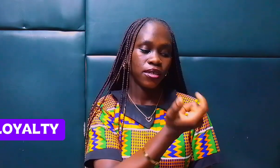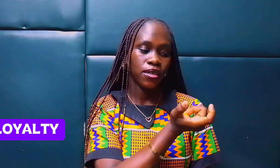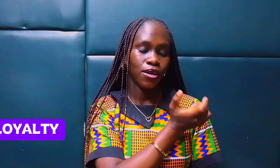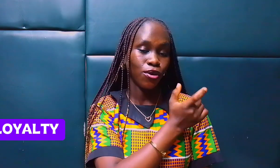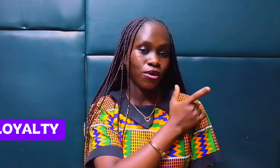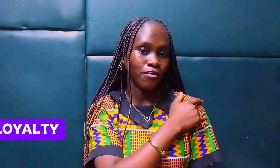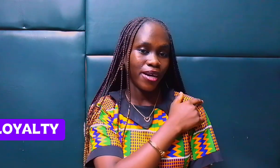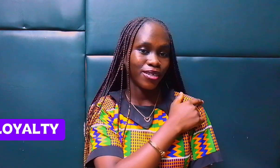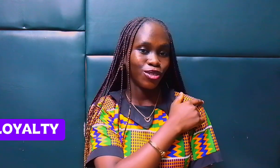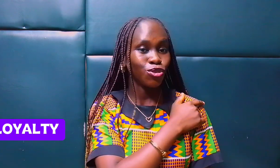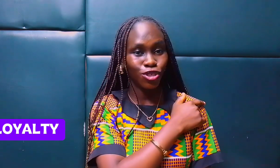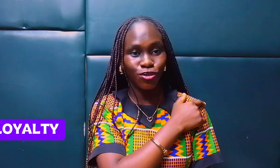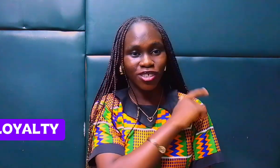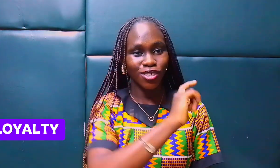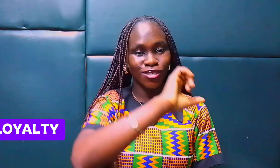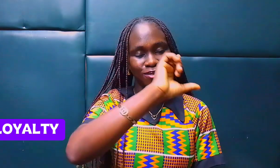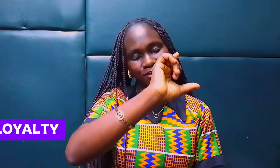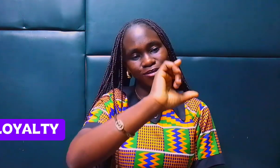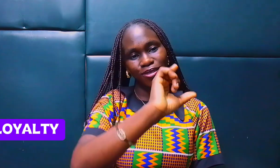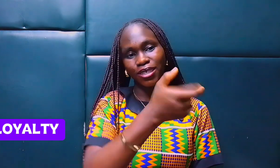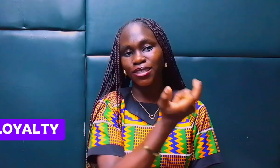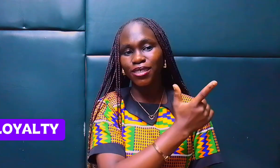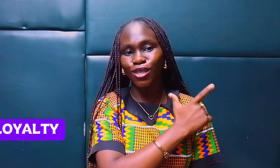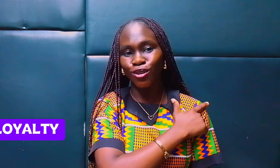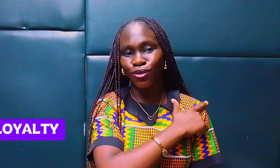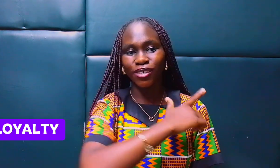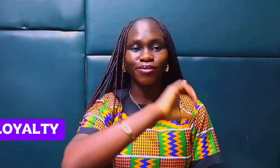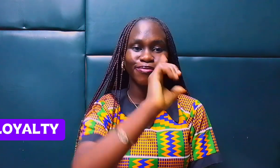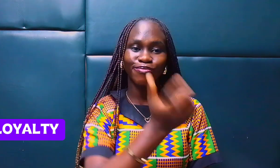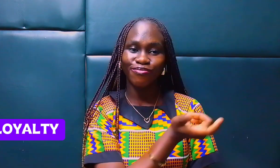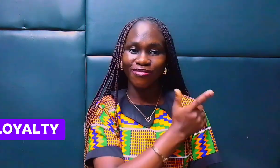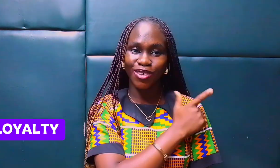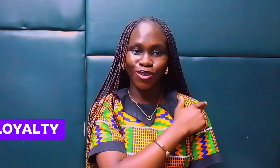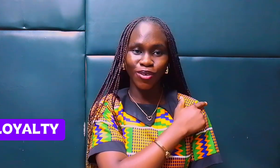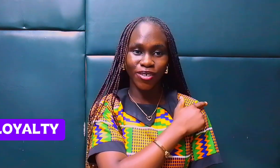curving it back to your shoulders like this. Loyal.